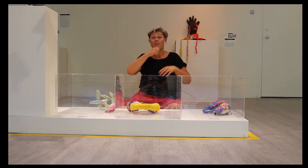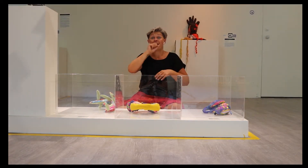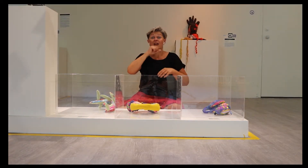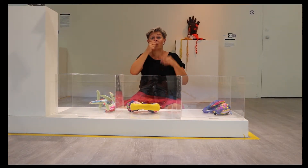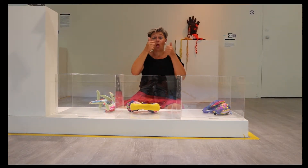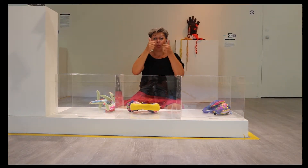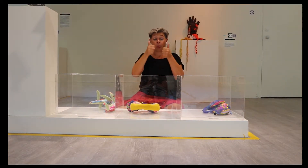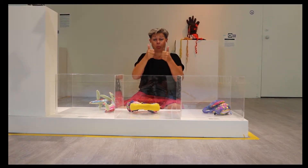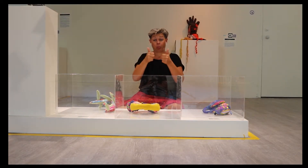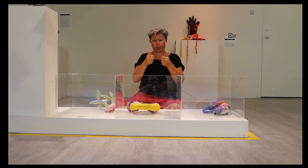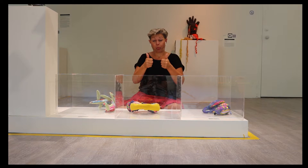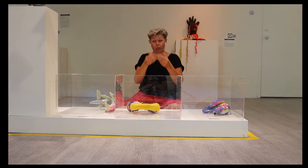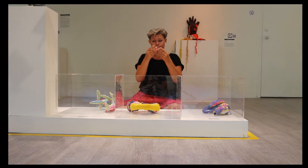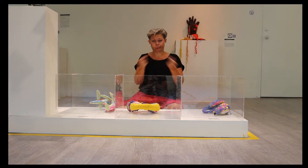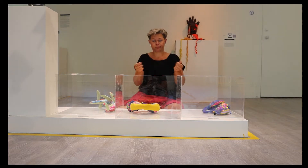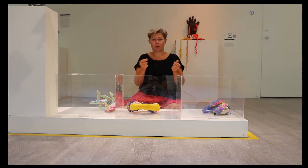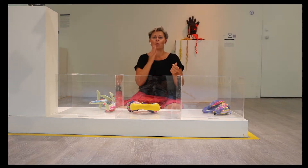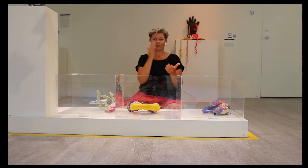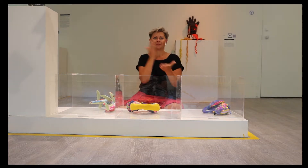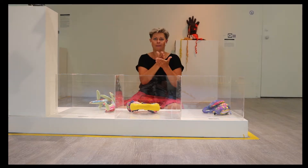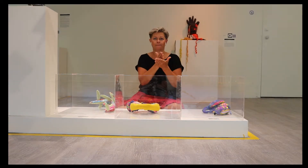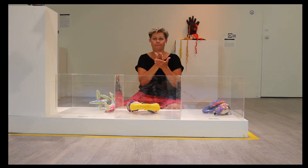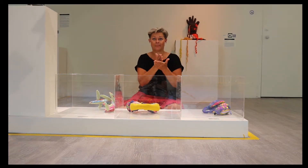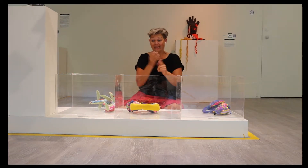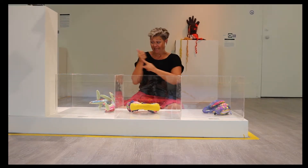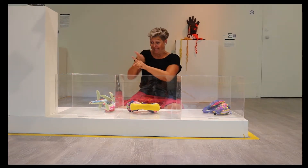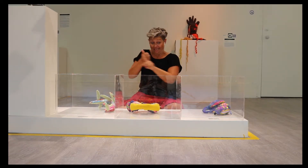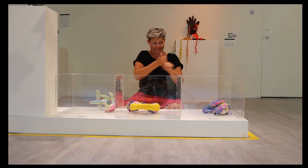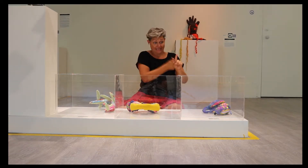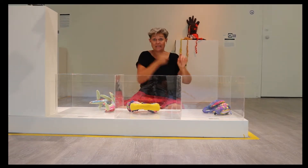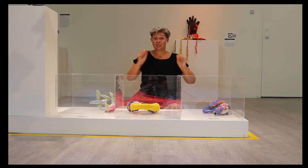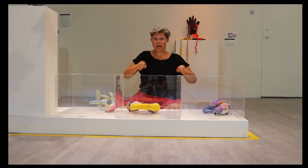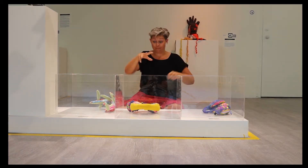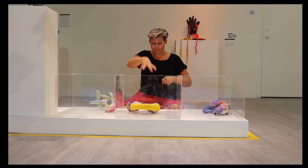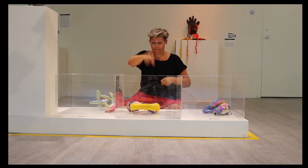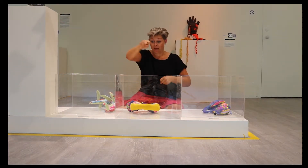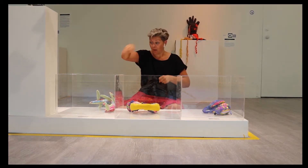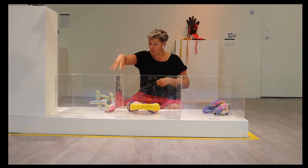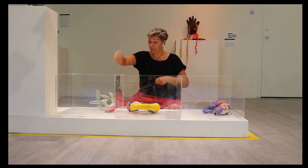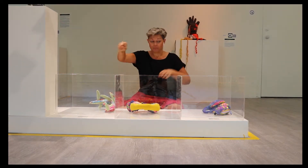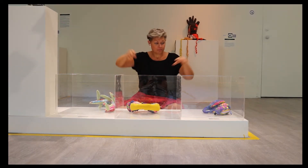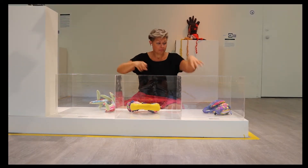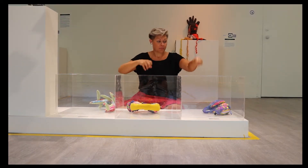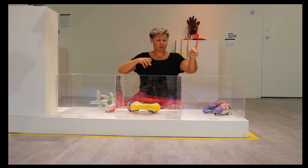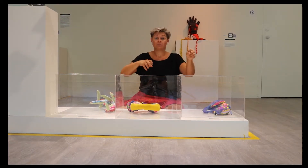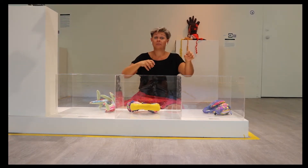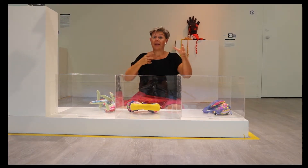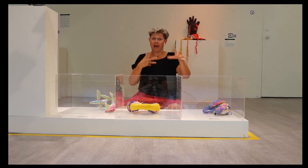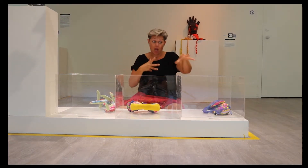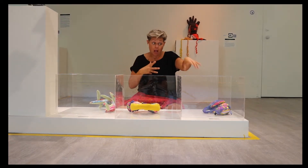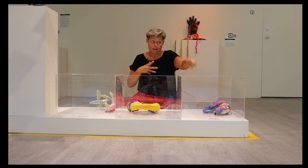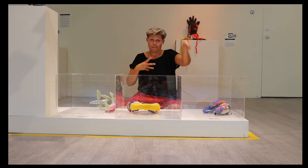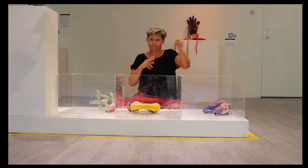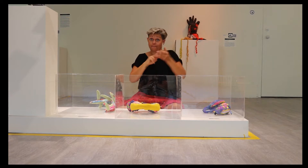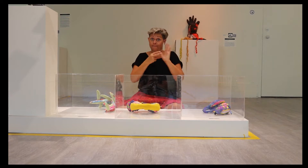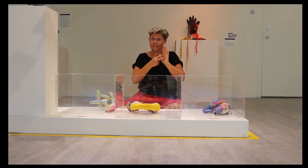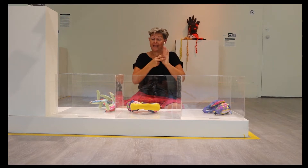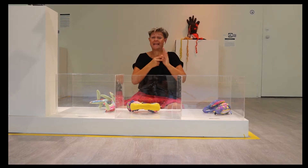is depleted. Each sculpture can be picked up. Consequently, each time it is held, the temperature of the body